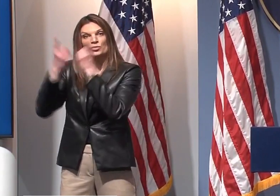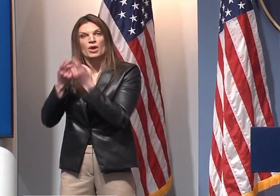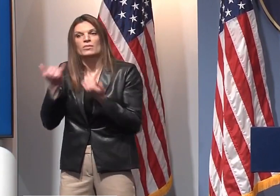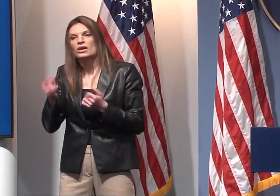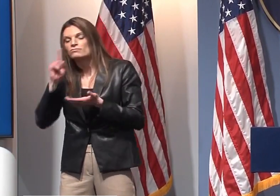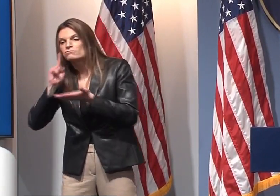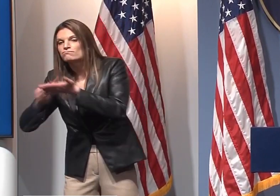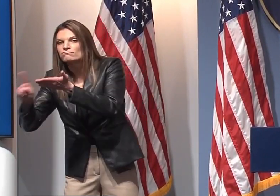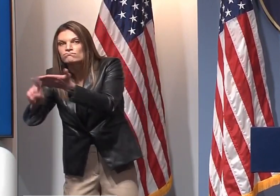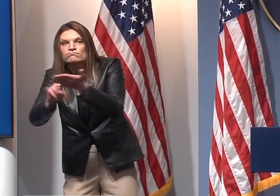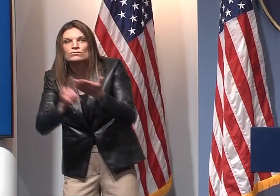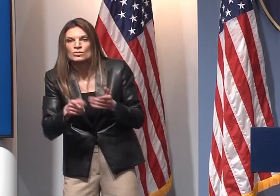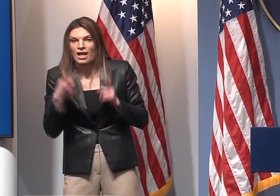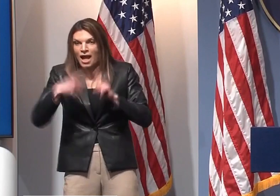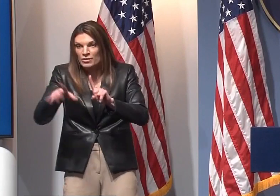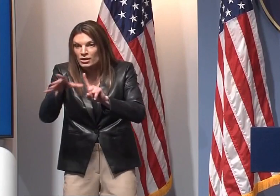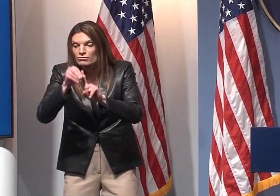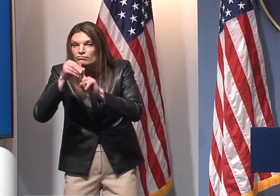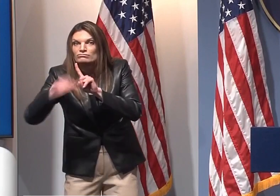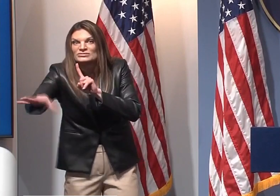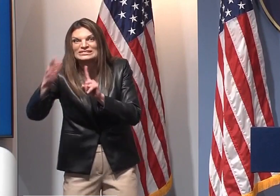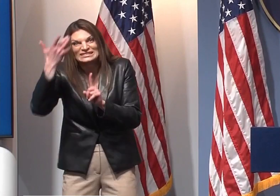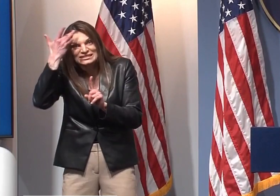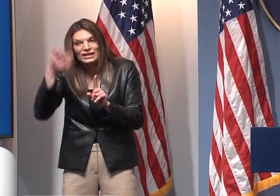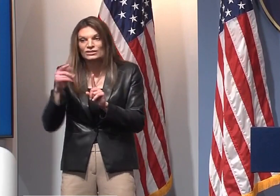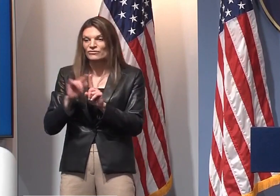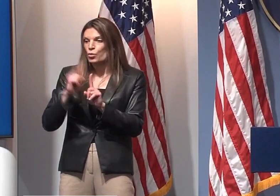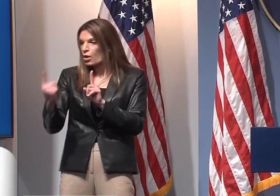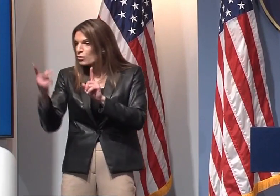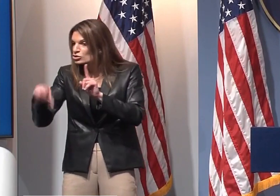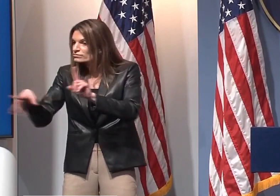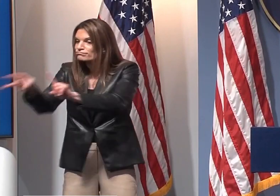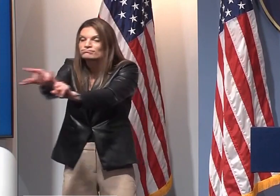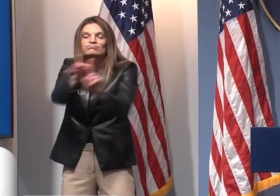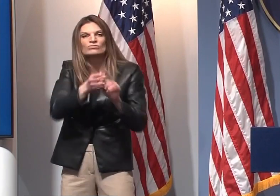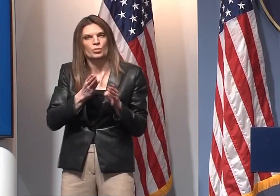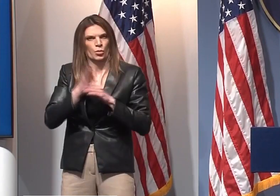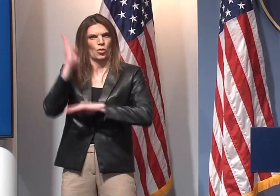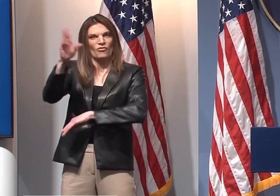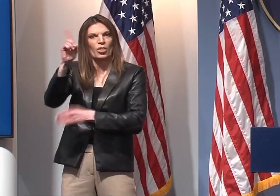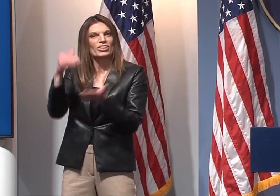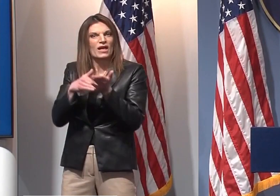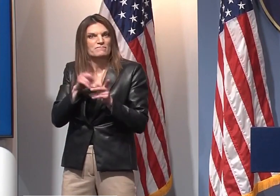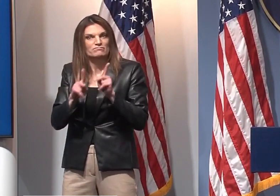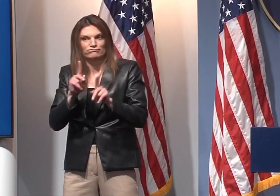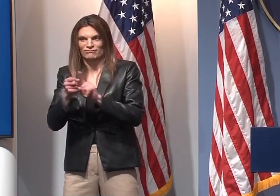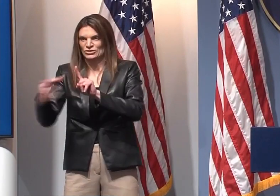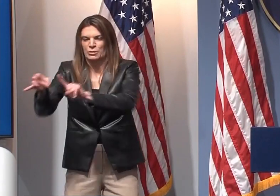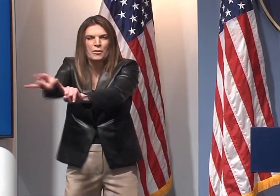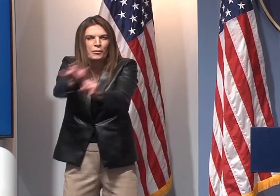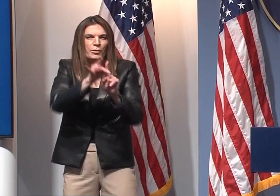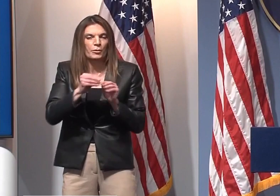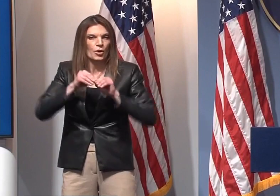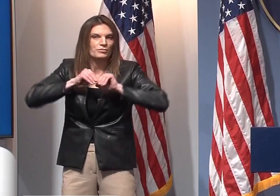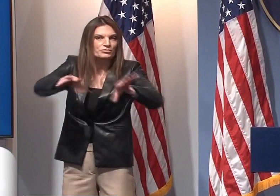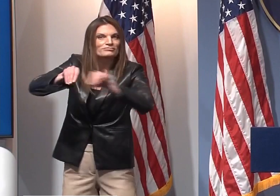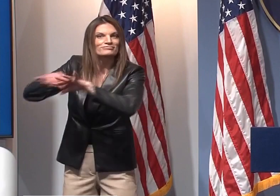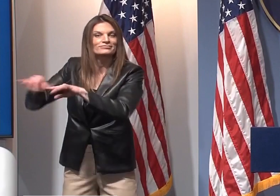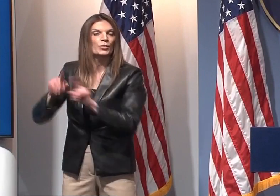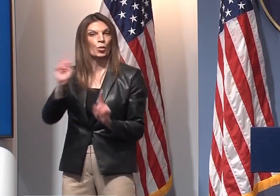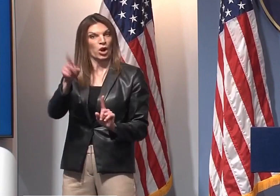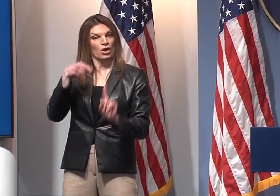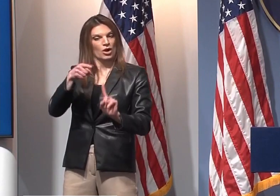1,152 outbreaks in counties across the state, including new outbreaks in K-12 schools, manufacturing and